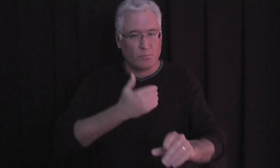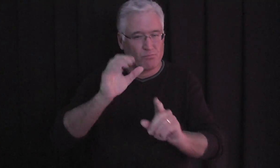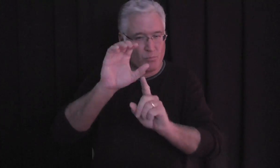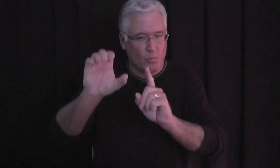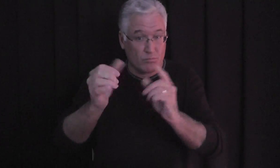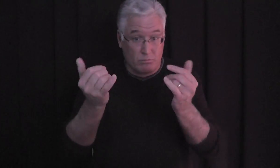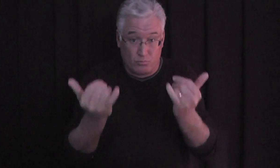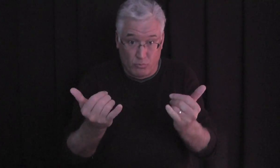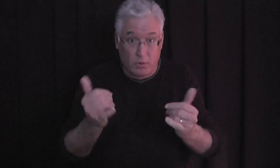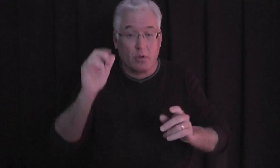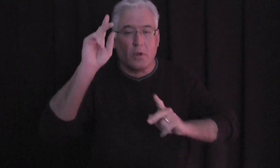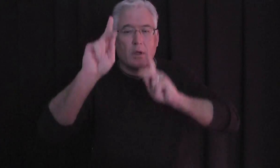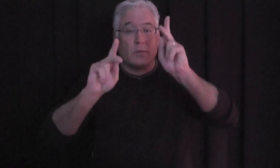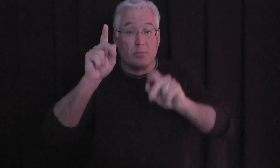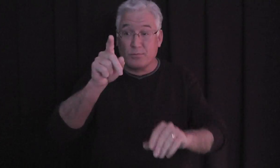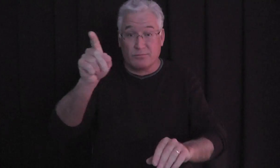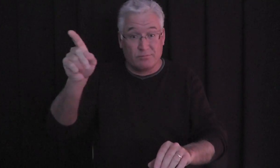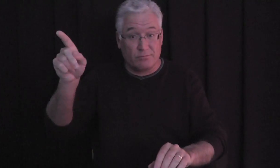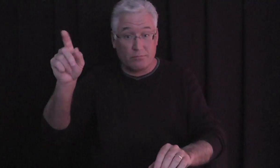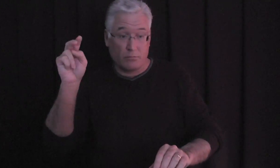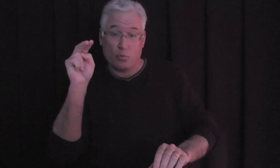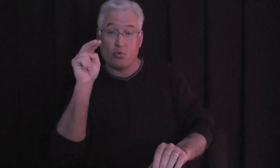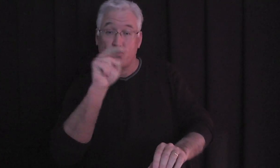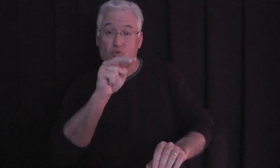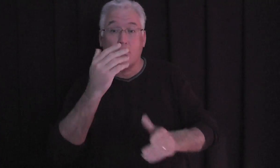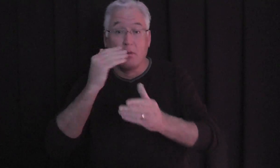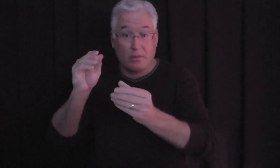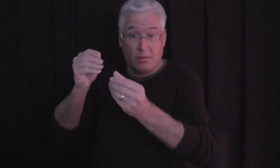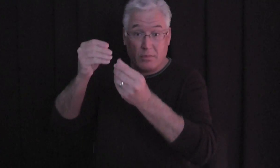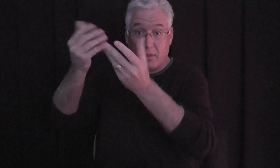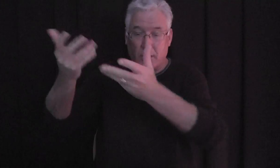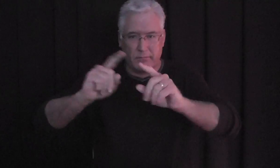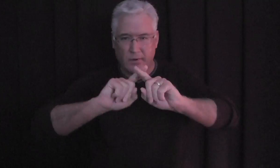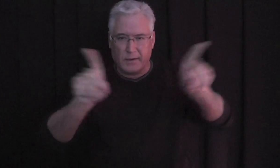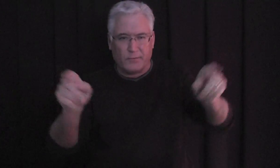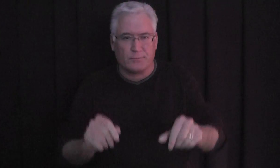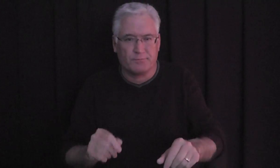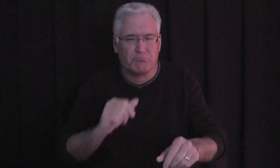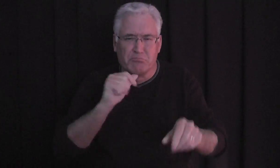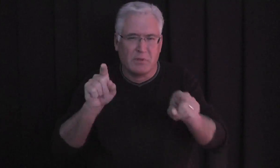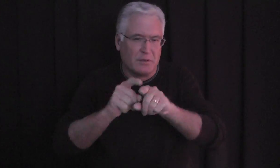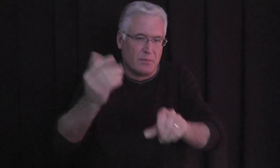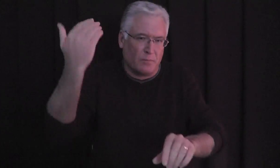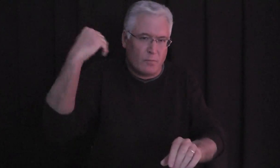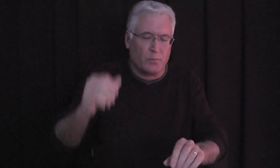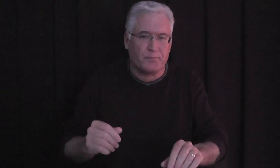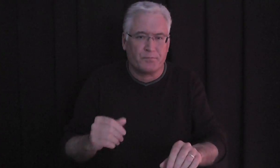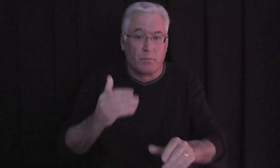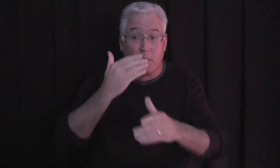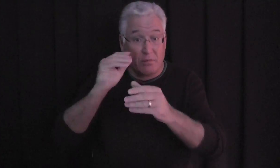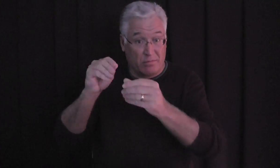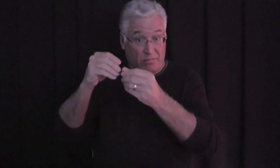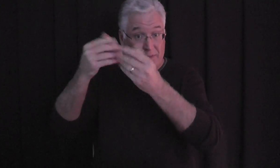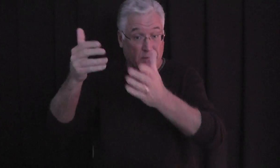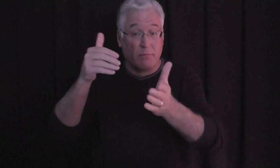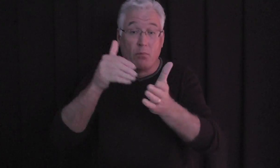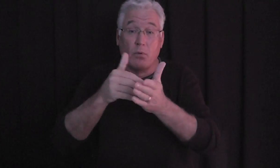Also, in our culture today, people out there, they look at Thanksgiving very differently than they did a long time